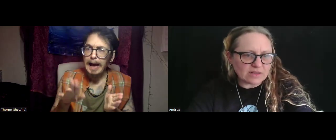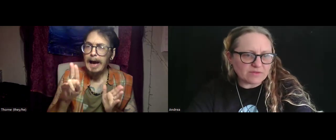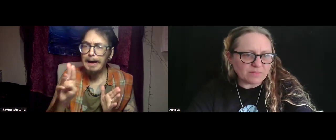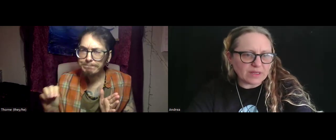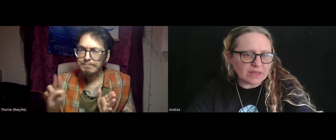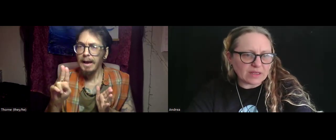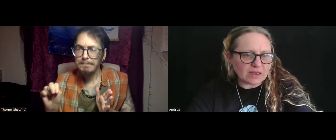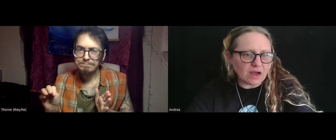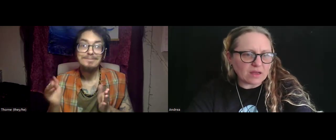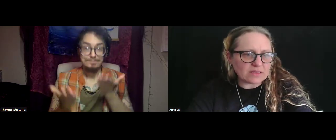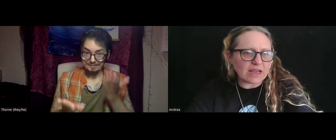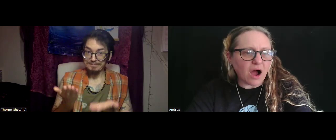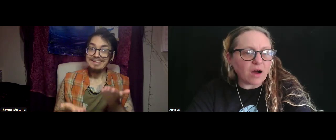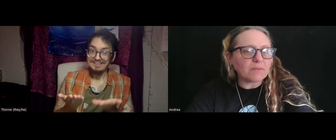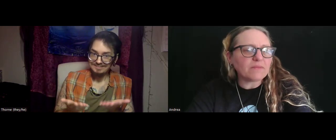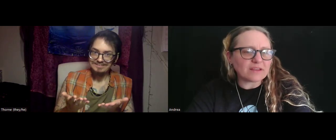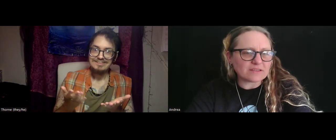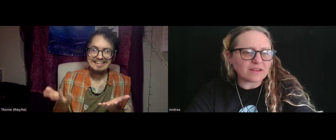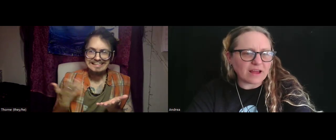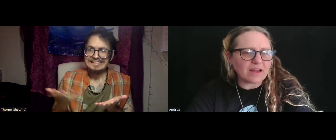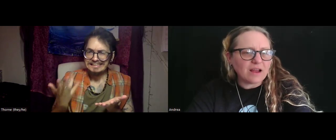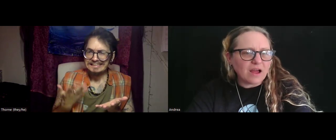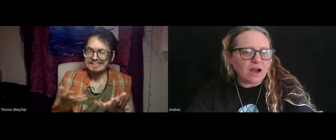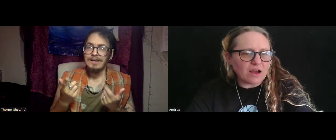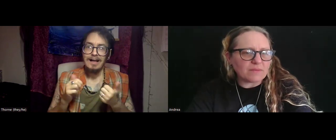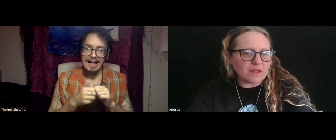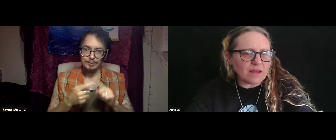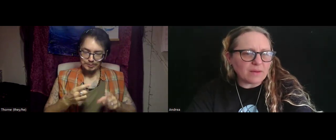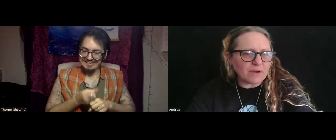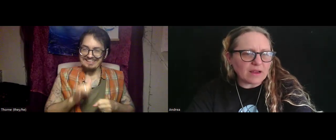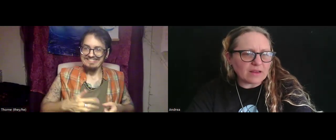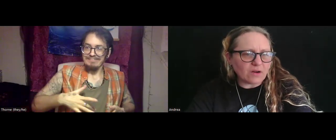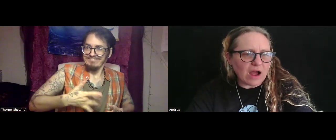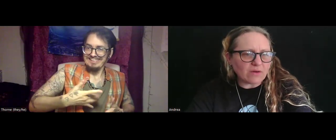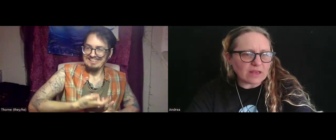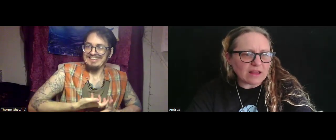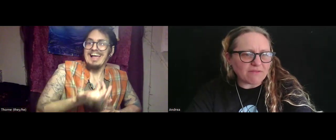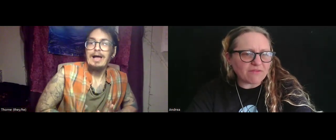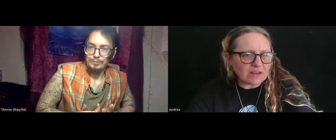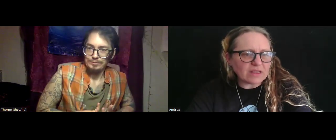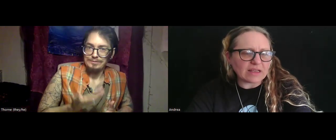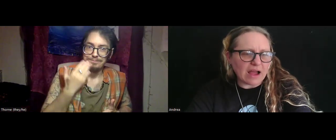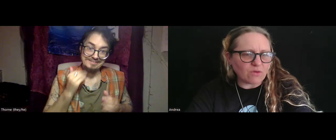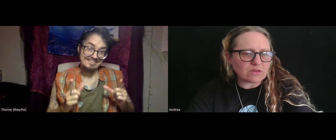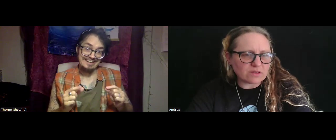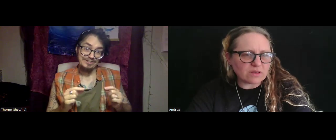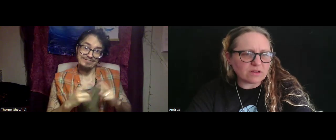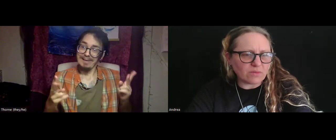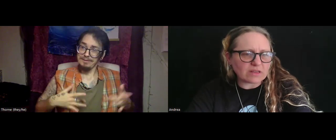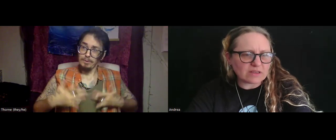sensitive to being saying things like that. It might, how to get that feeling out, because